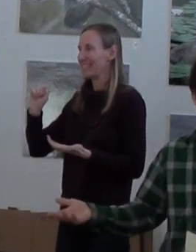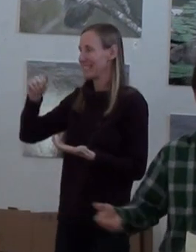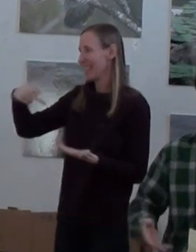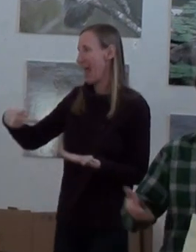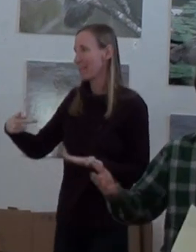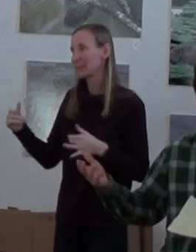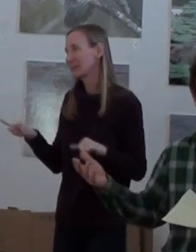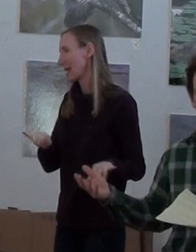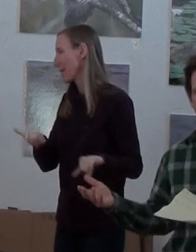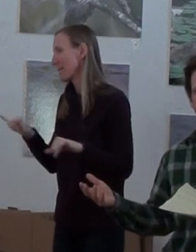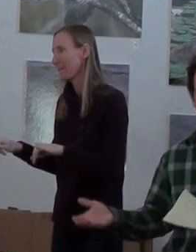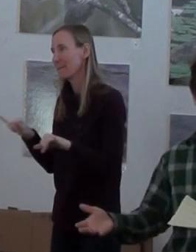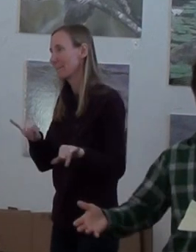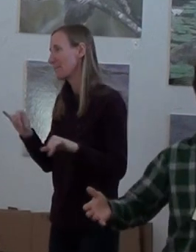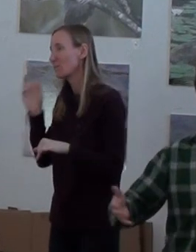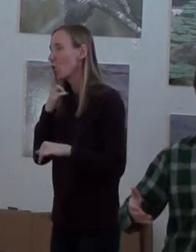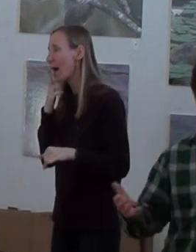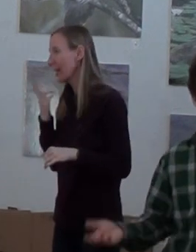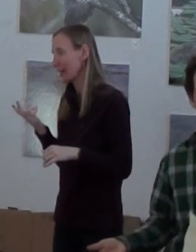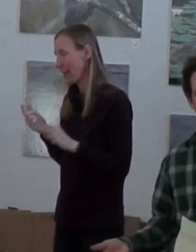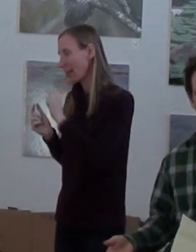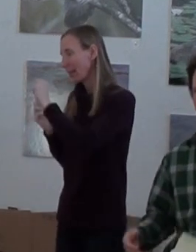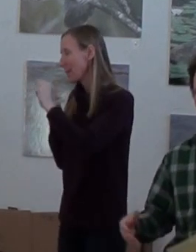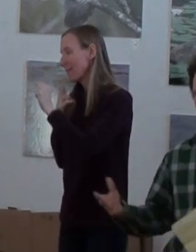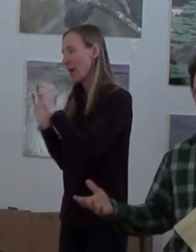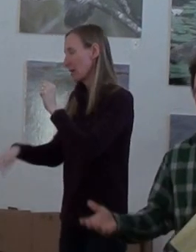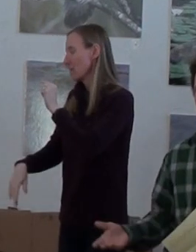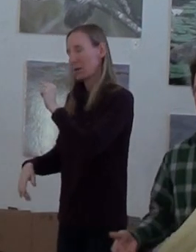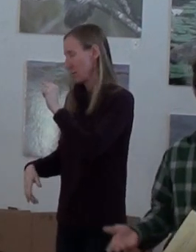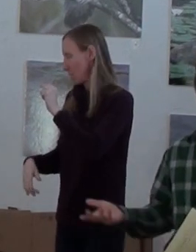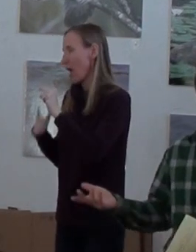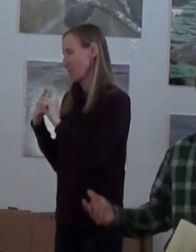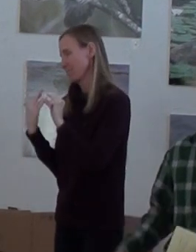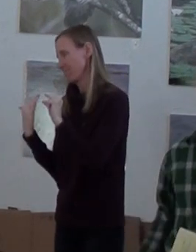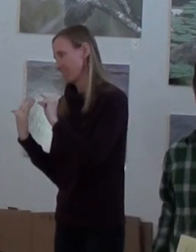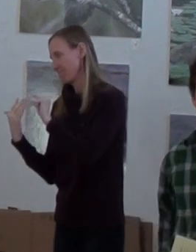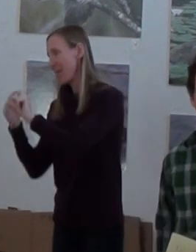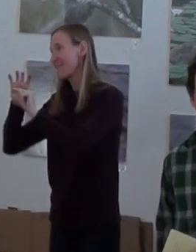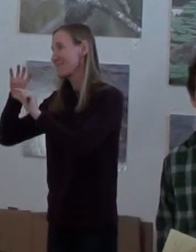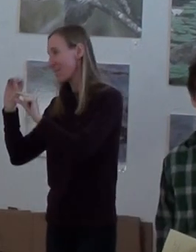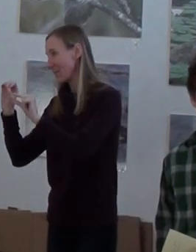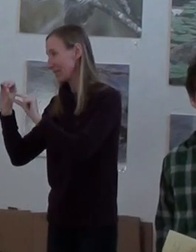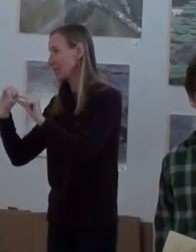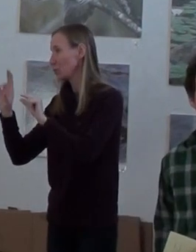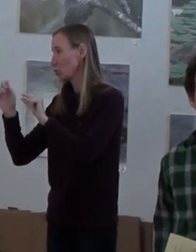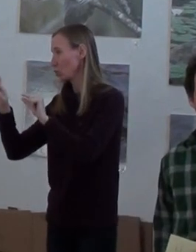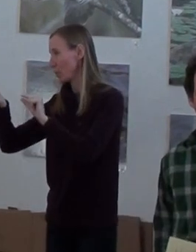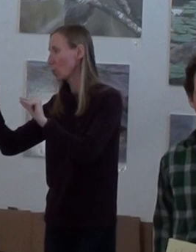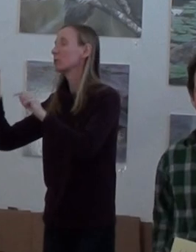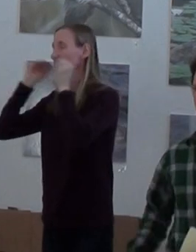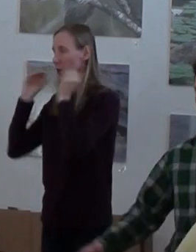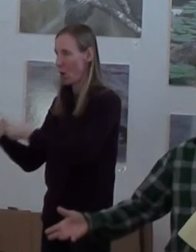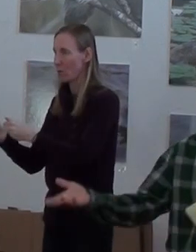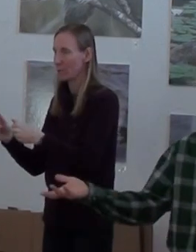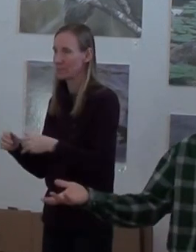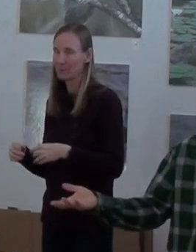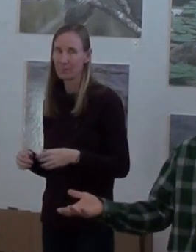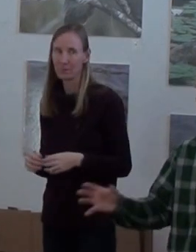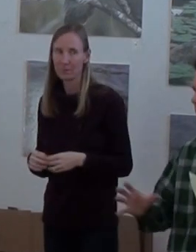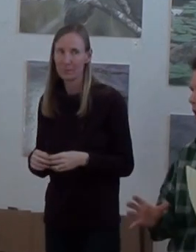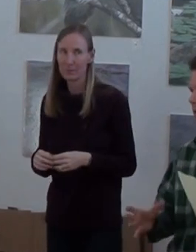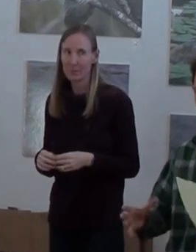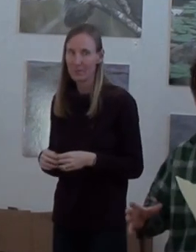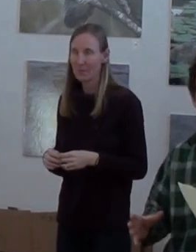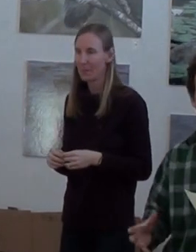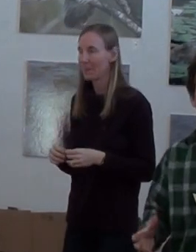it's the same way with extracting honey with given your operation. I can't just extract, you know, 2 supers of honey. It would be, unless I had, if I bought a